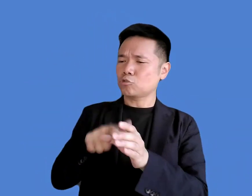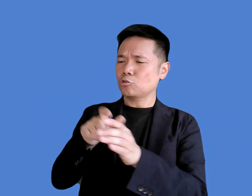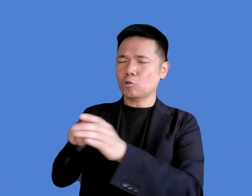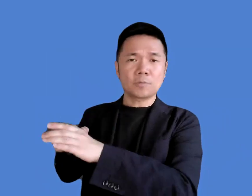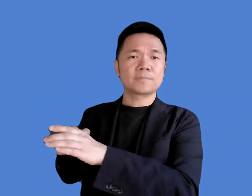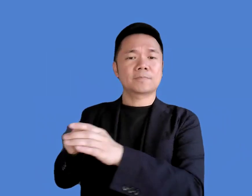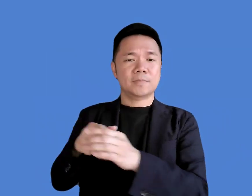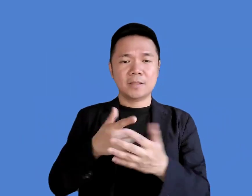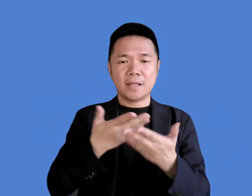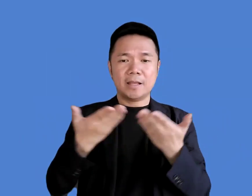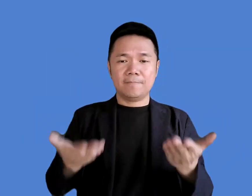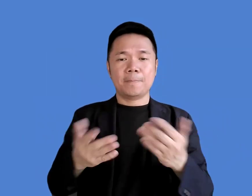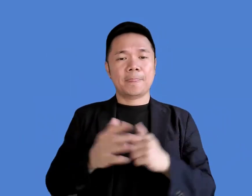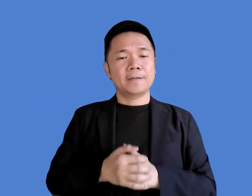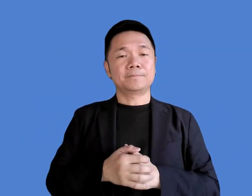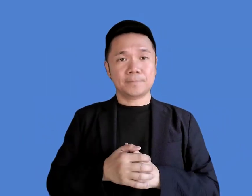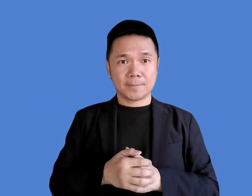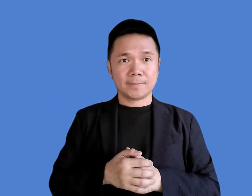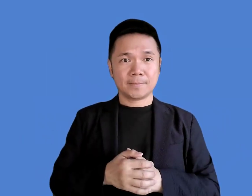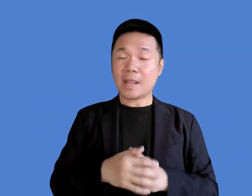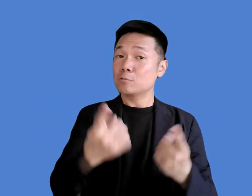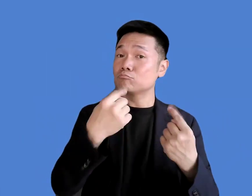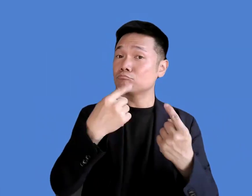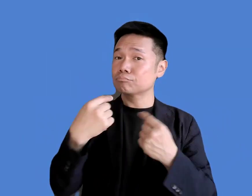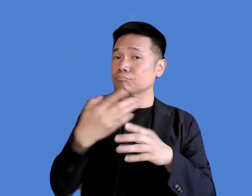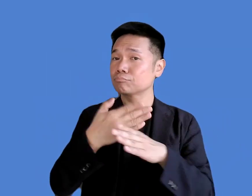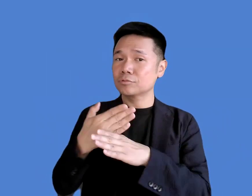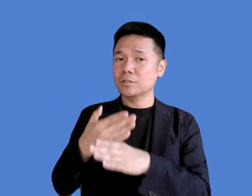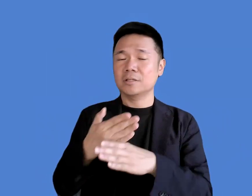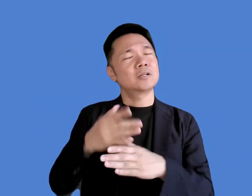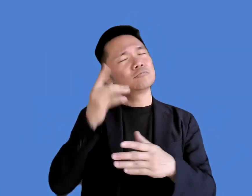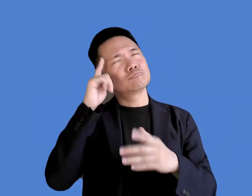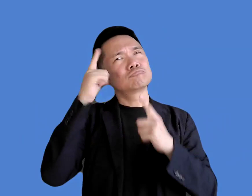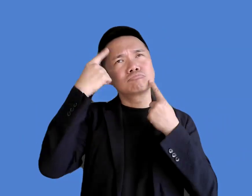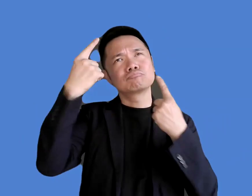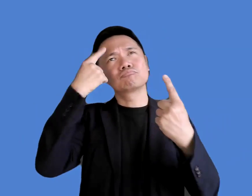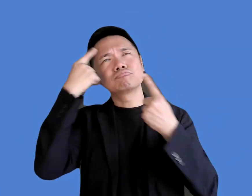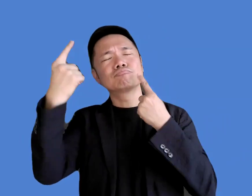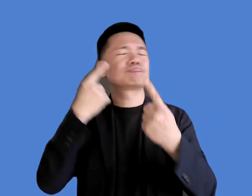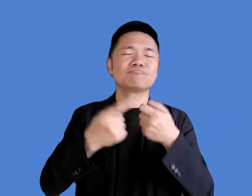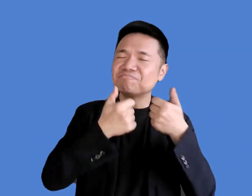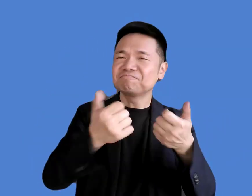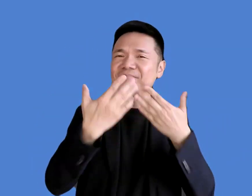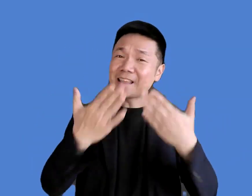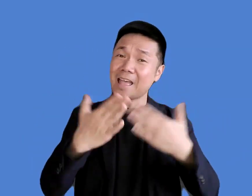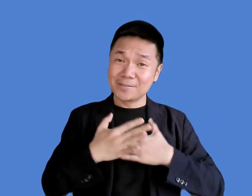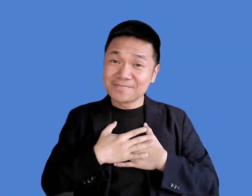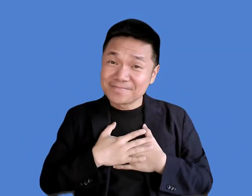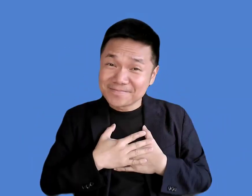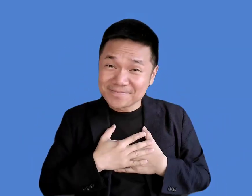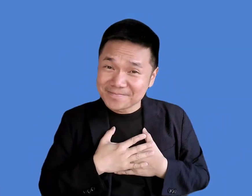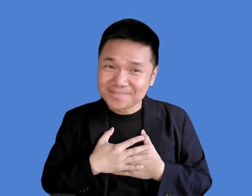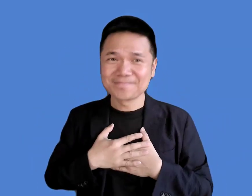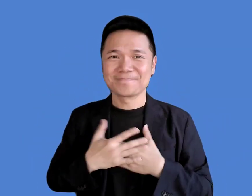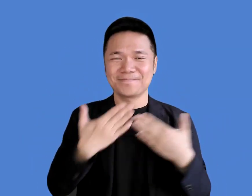the webinar started and really shared your thoughts, candidly shared your thoughts. We really appreciate your time